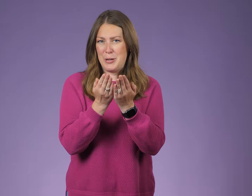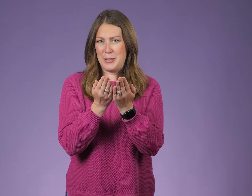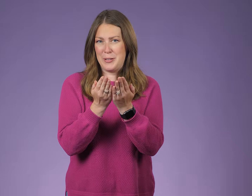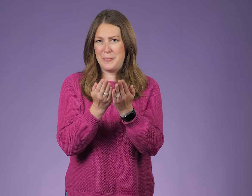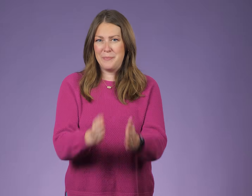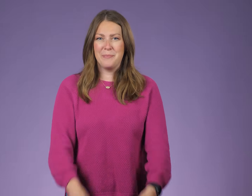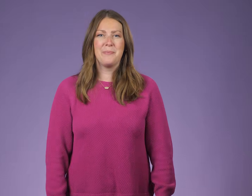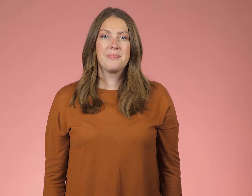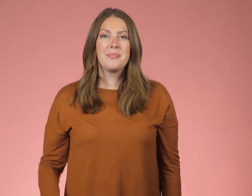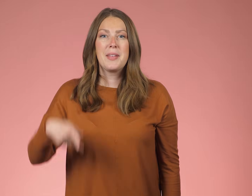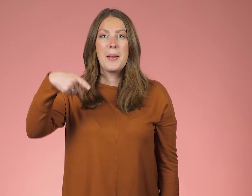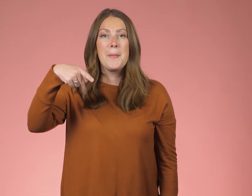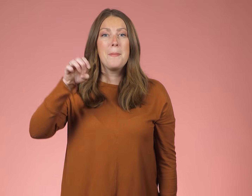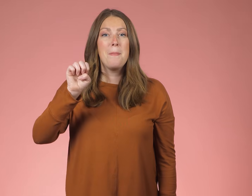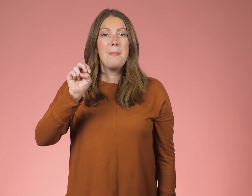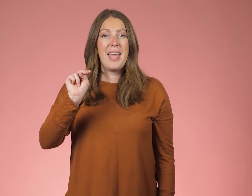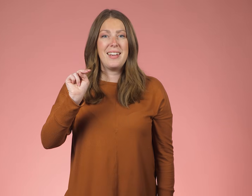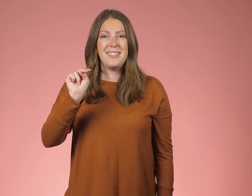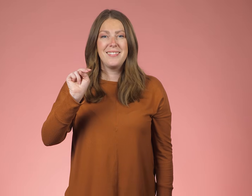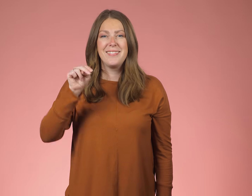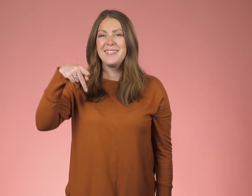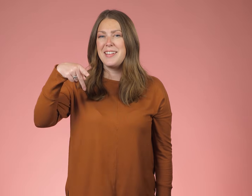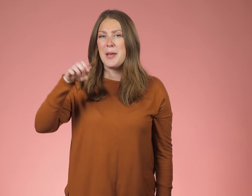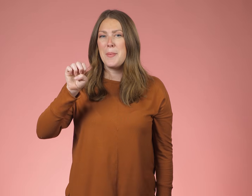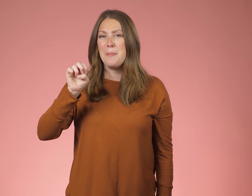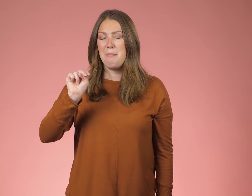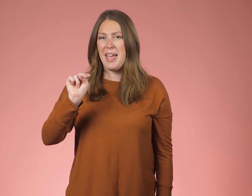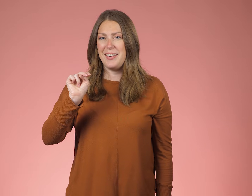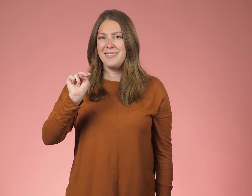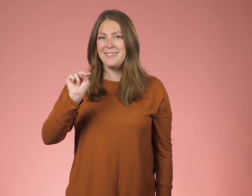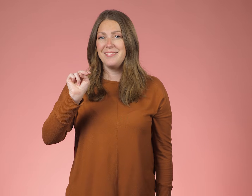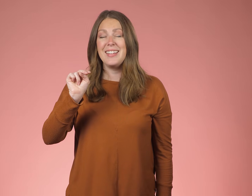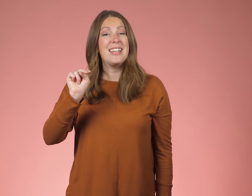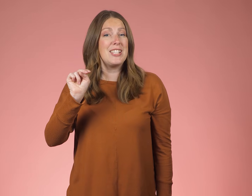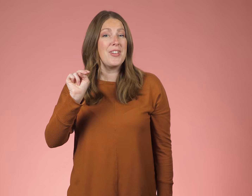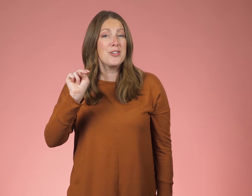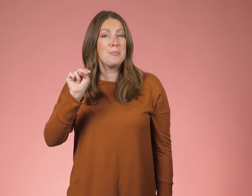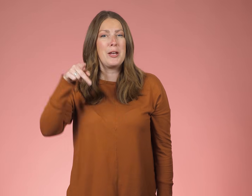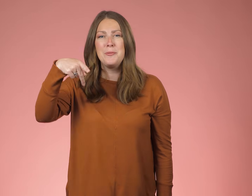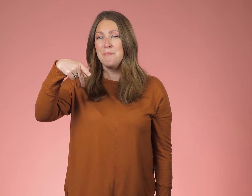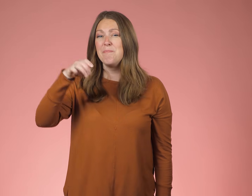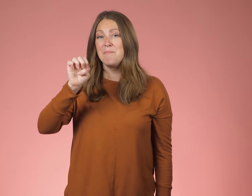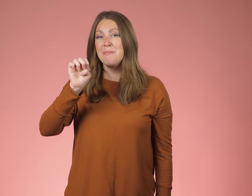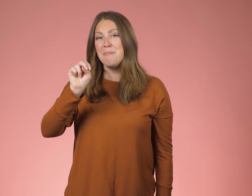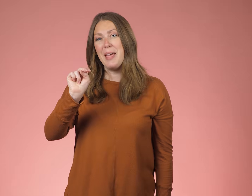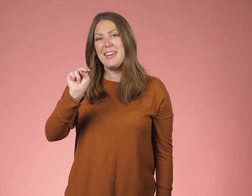Notebook. Pen. Pen. It's fingerspelled pen.